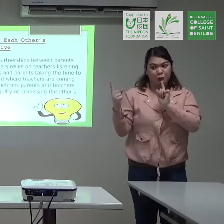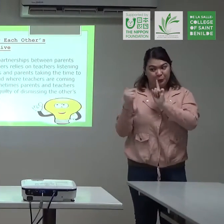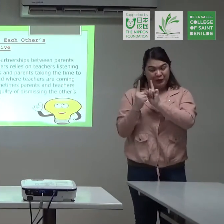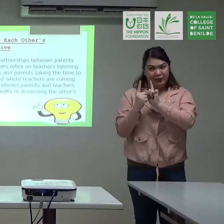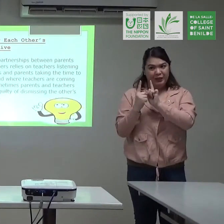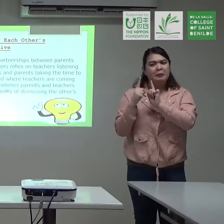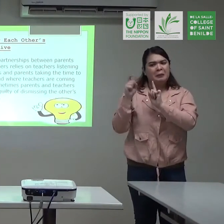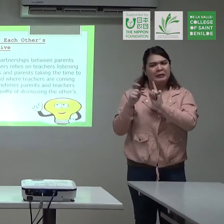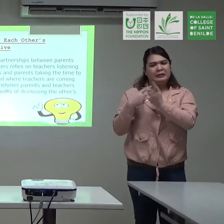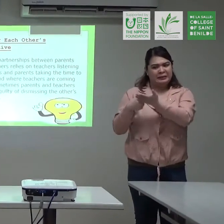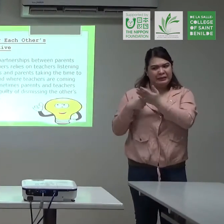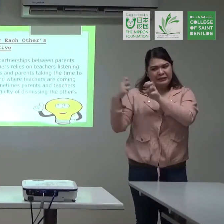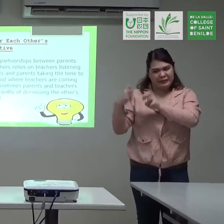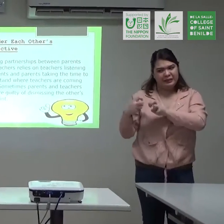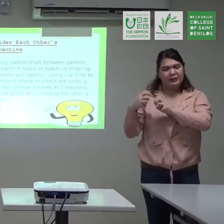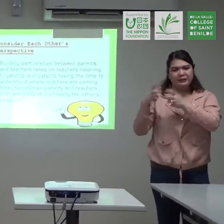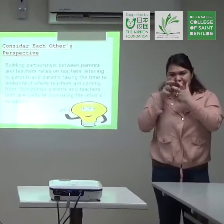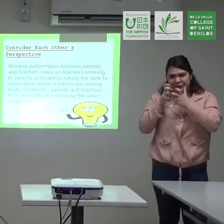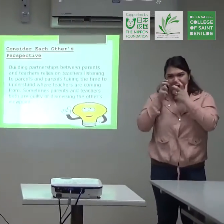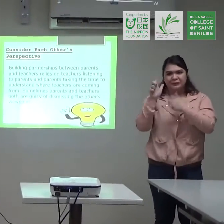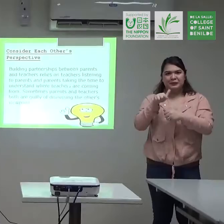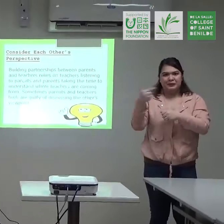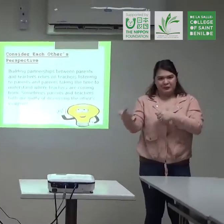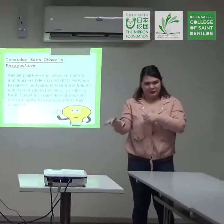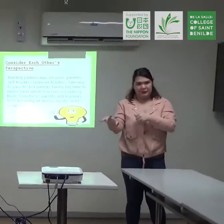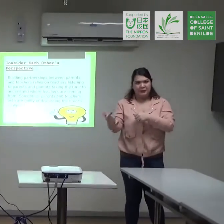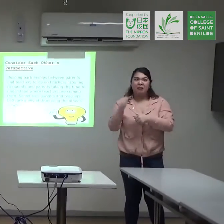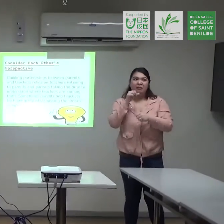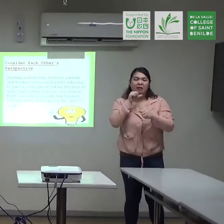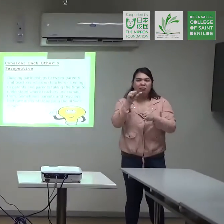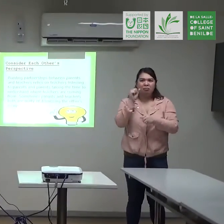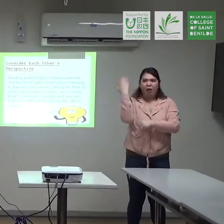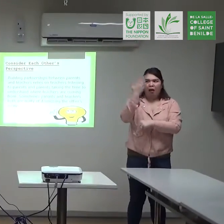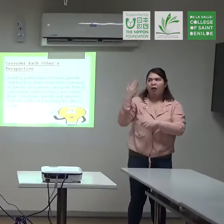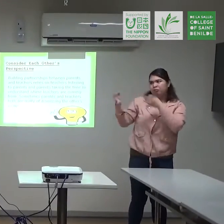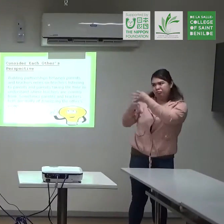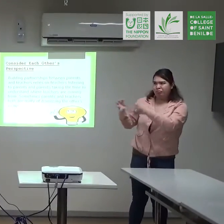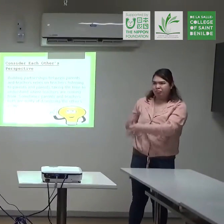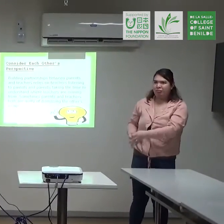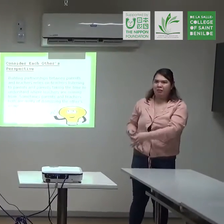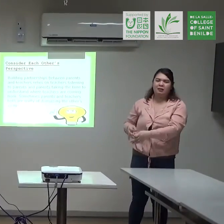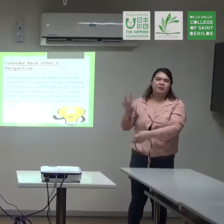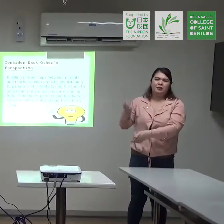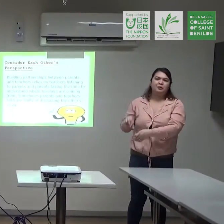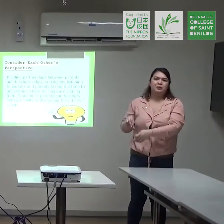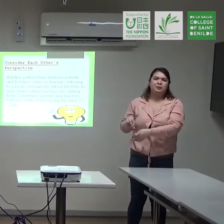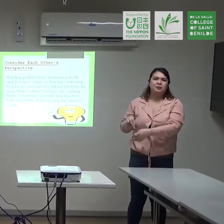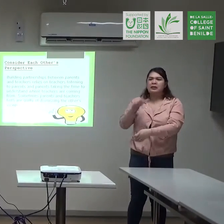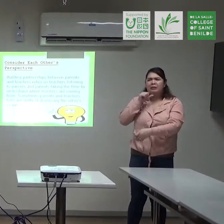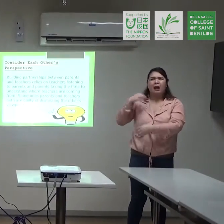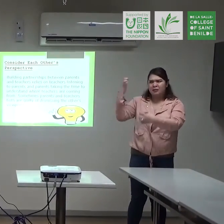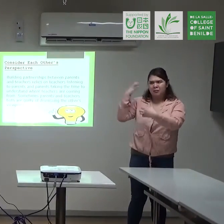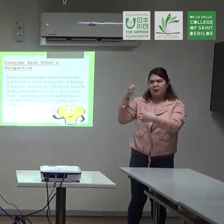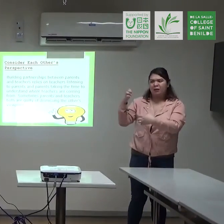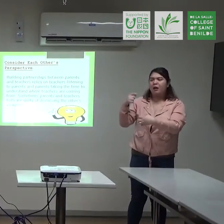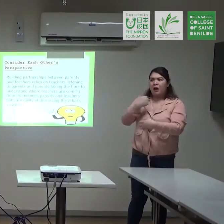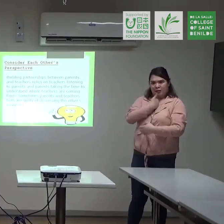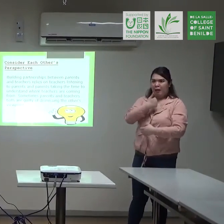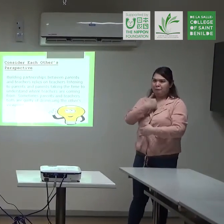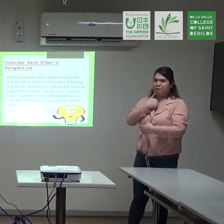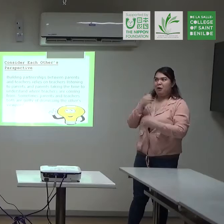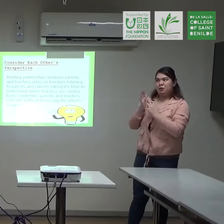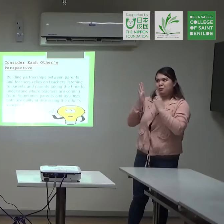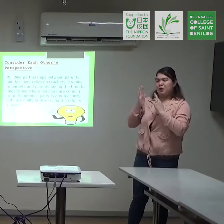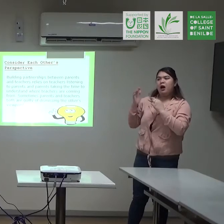should listen at one time and the other should be the one talking. You should never assume that you are